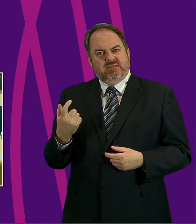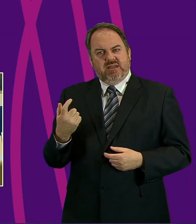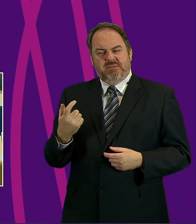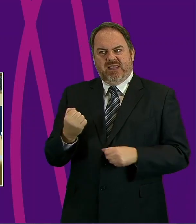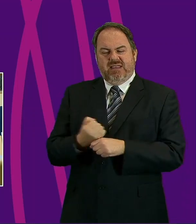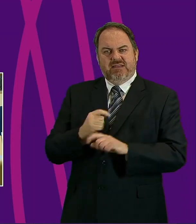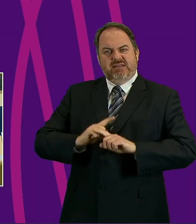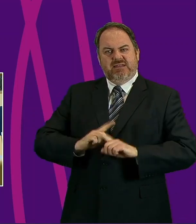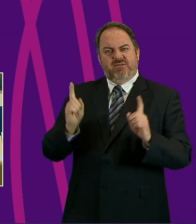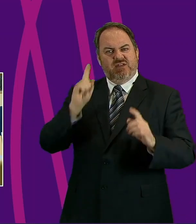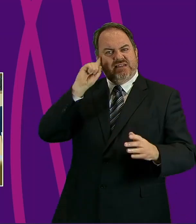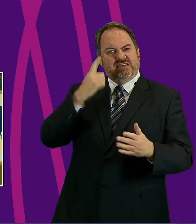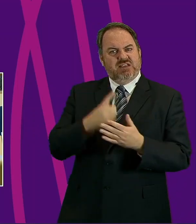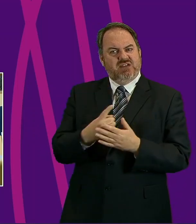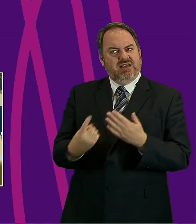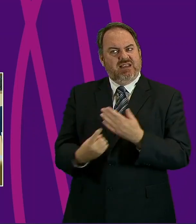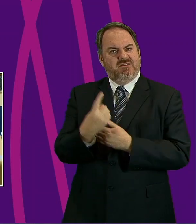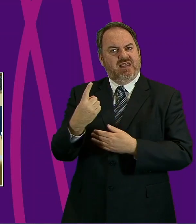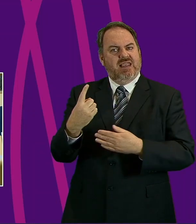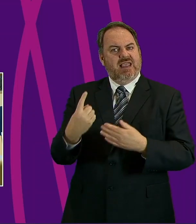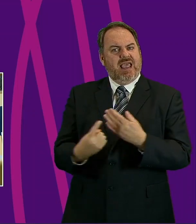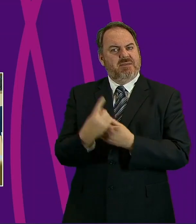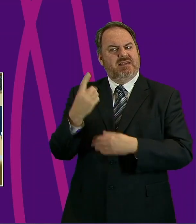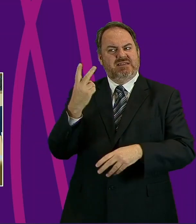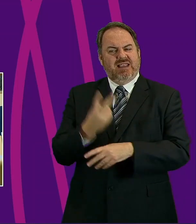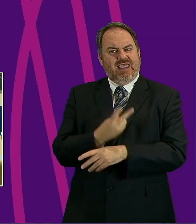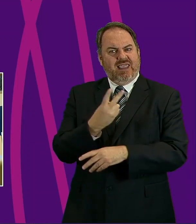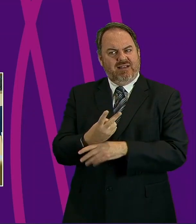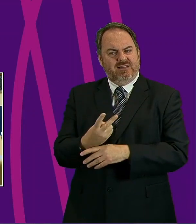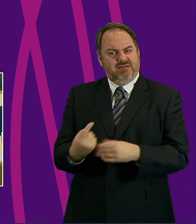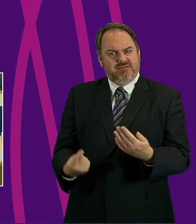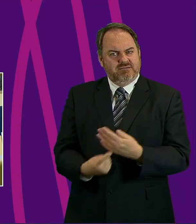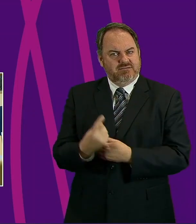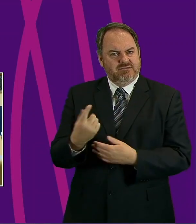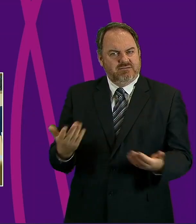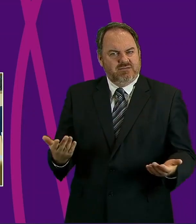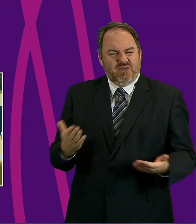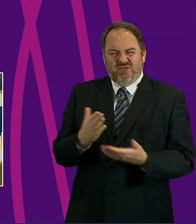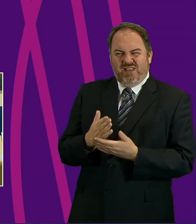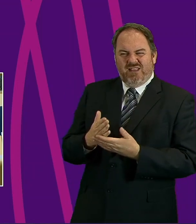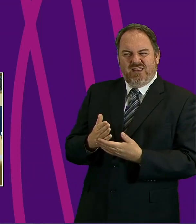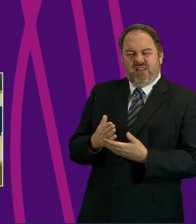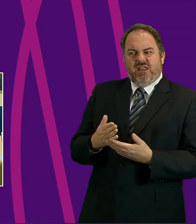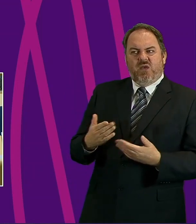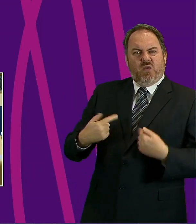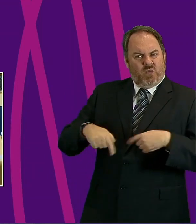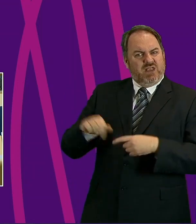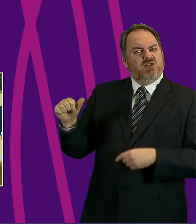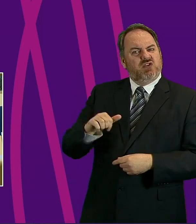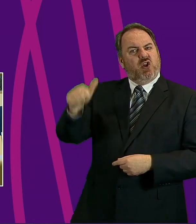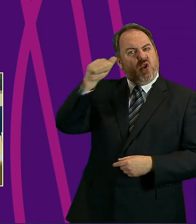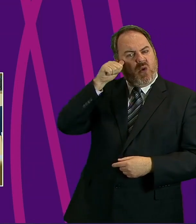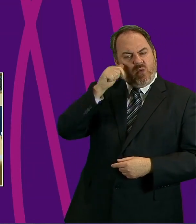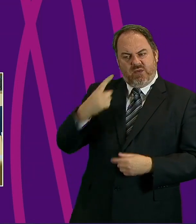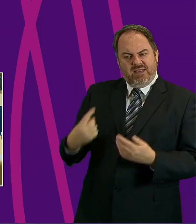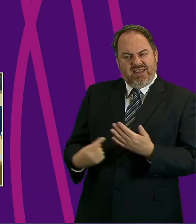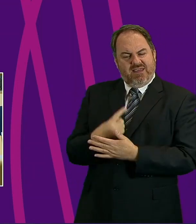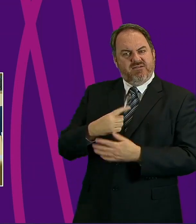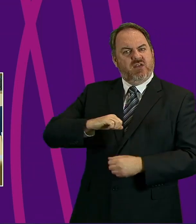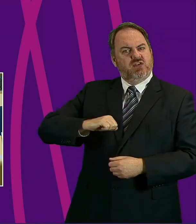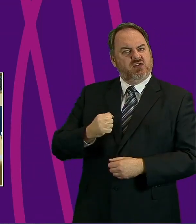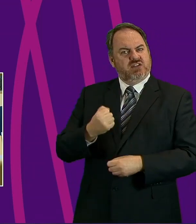call if this kind of thing happens again? People need to know what the Scottish Government will do should the virus be found in this